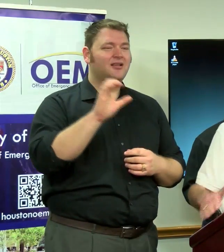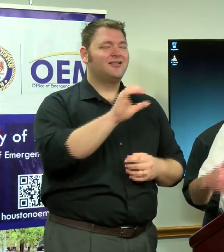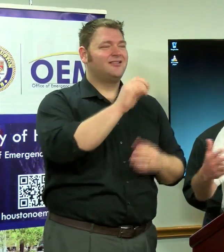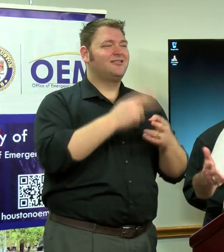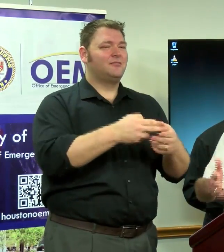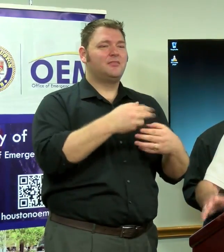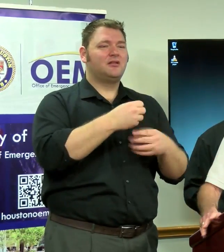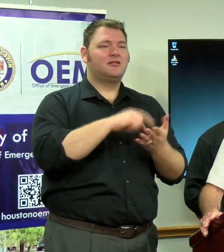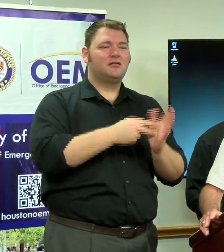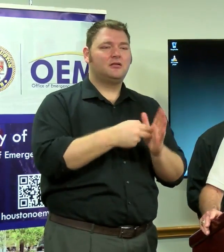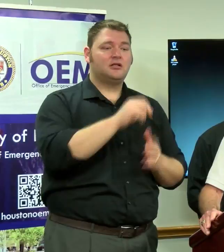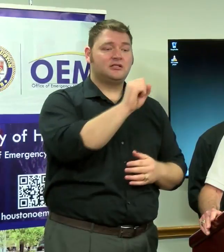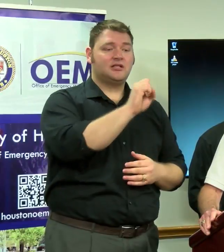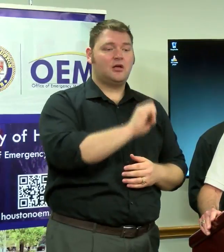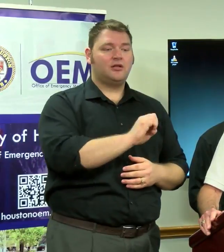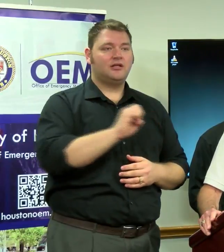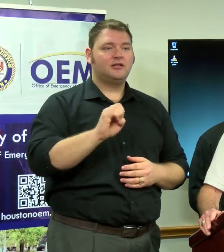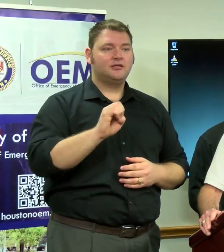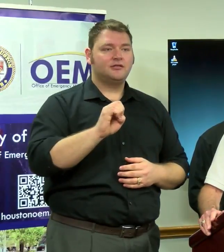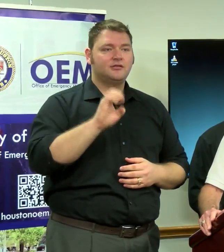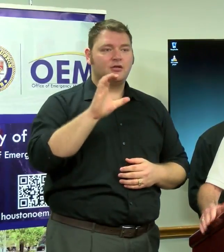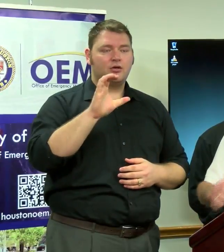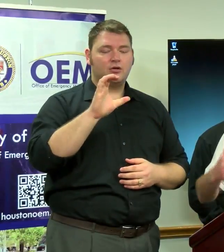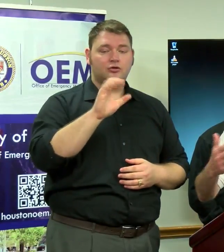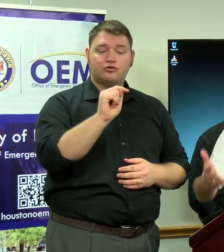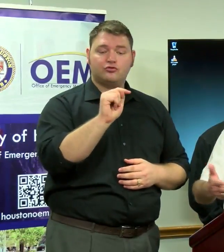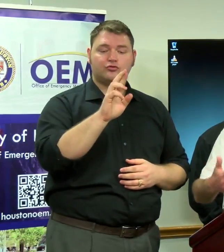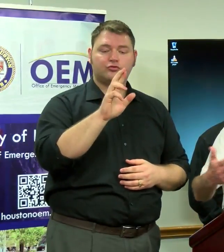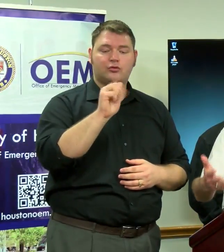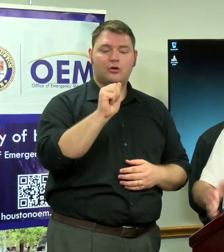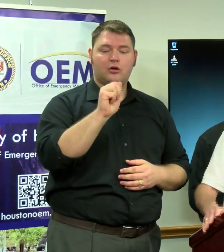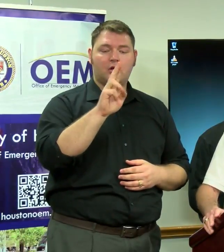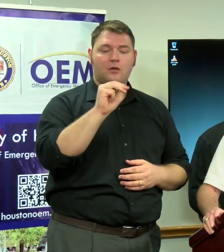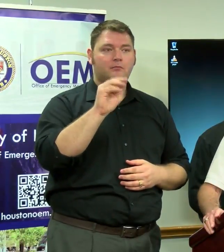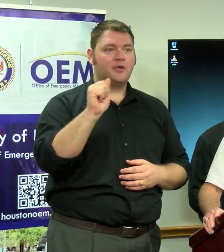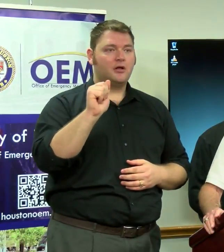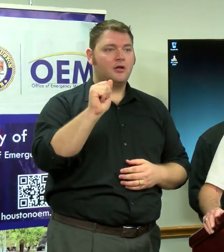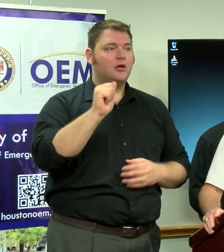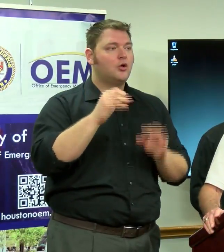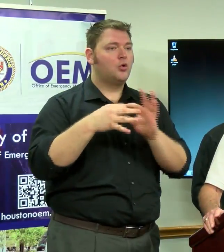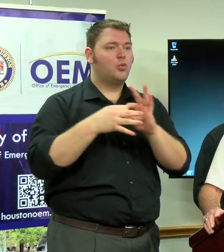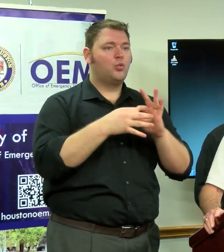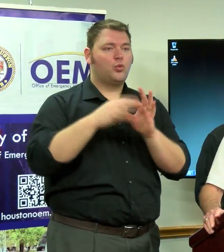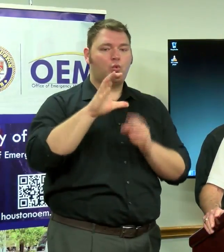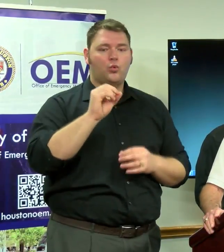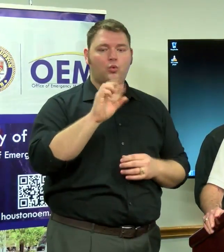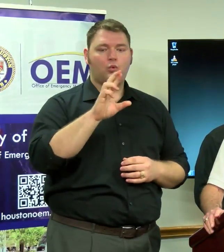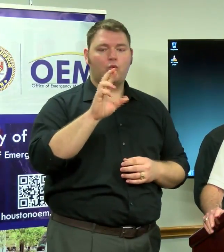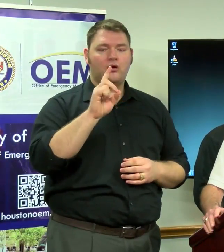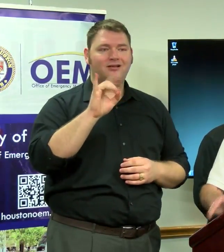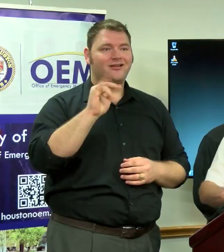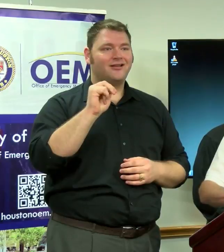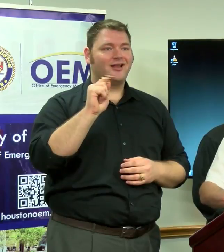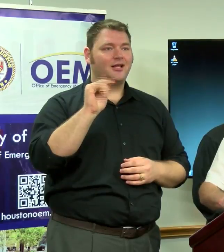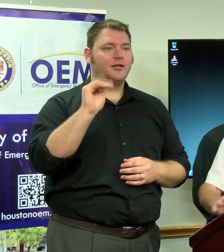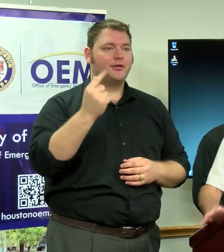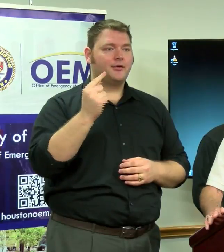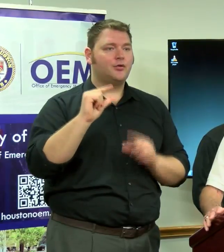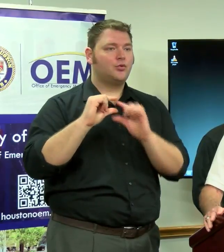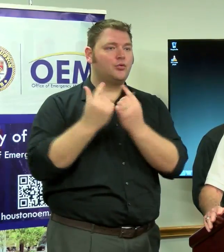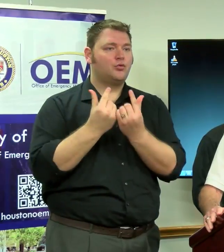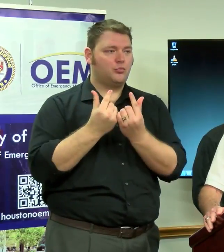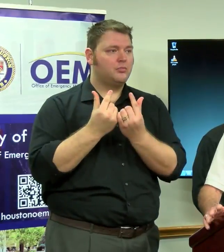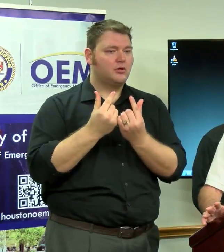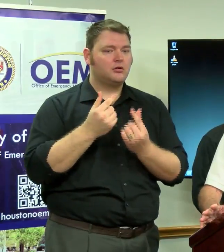Trauma Coordinating Group, which is part of the state's process. They're coordinating with all the